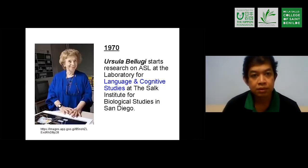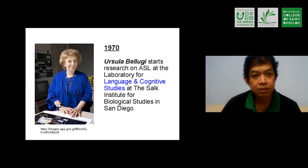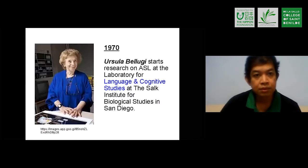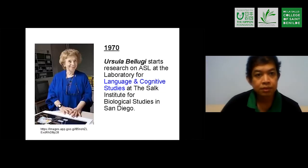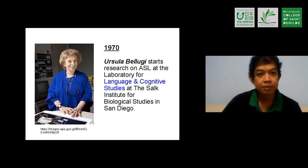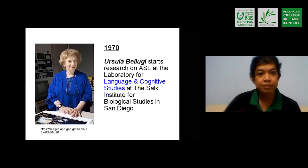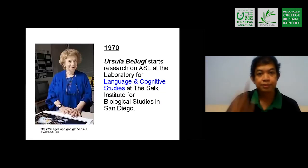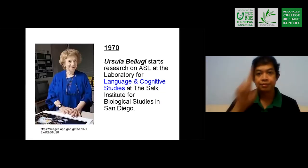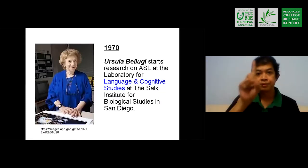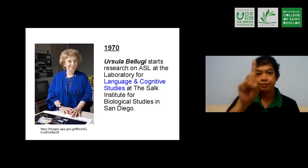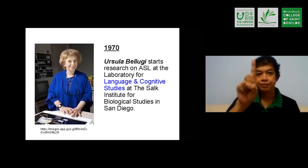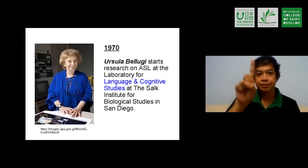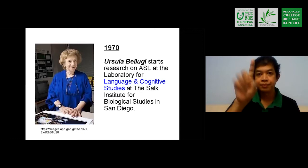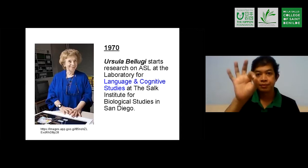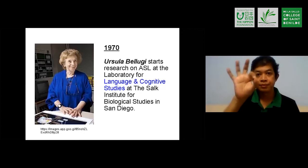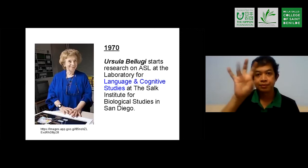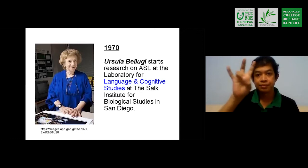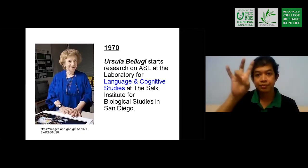Next.